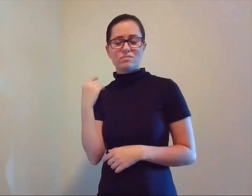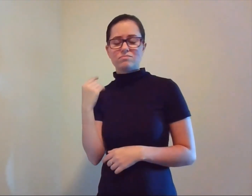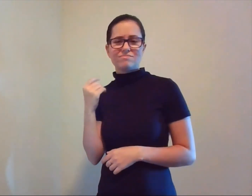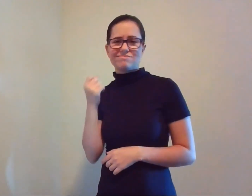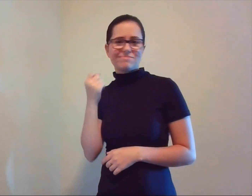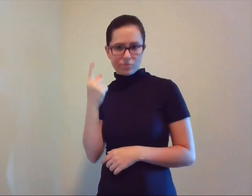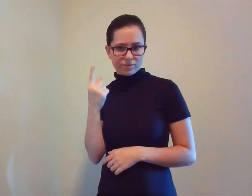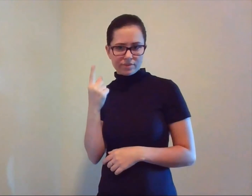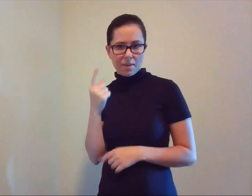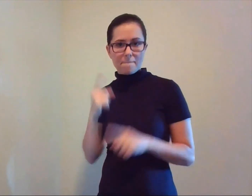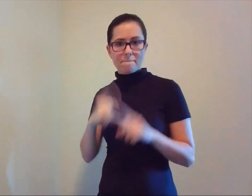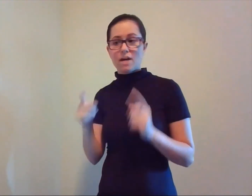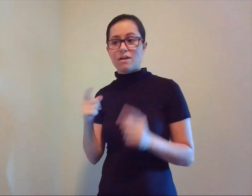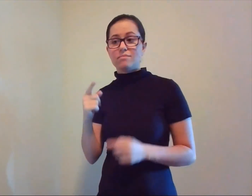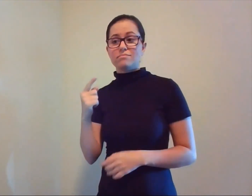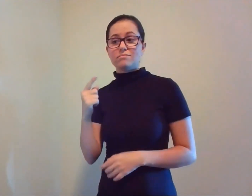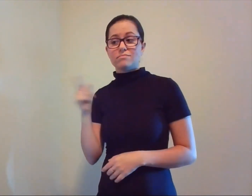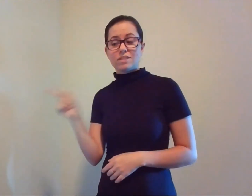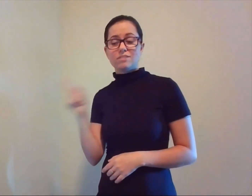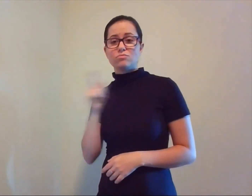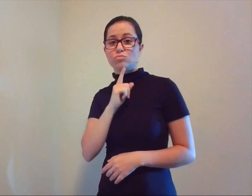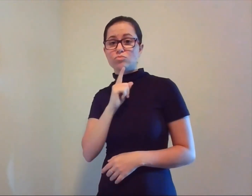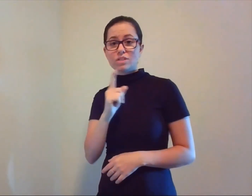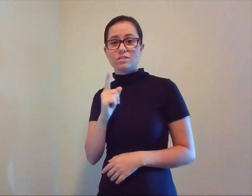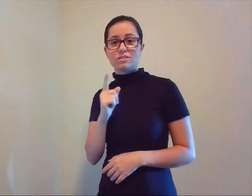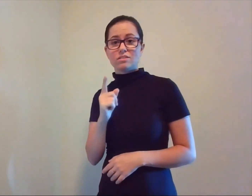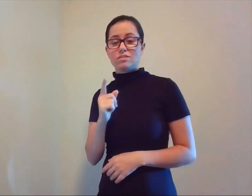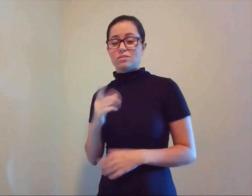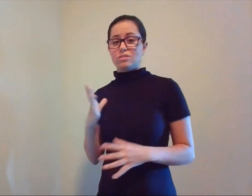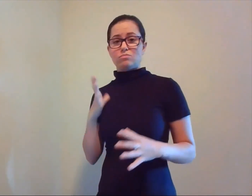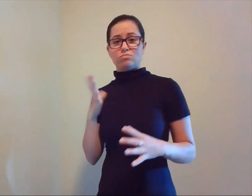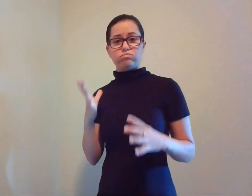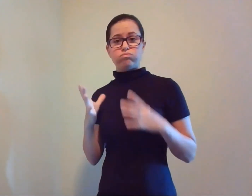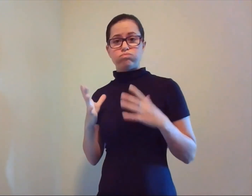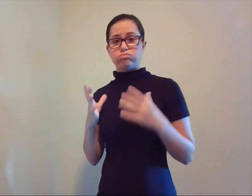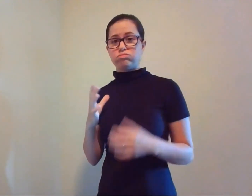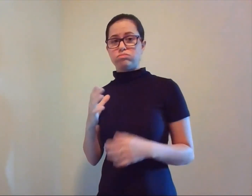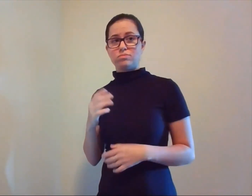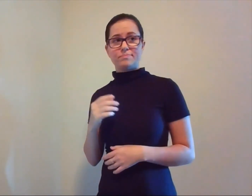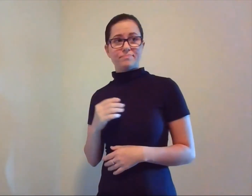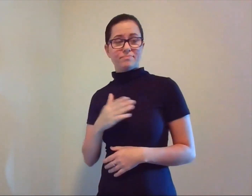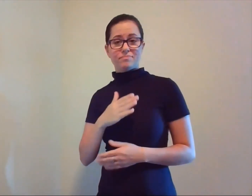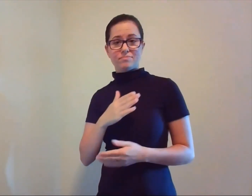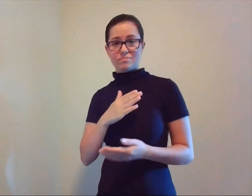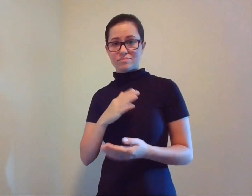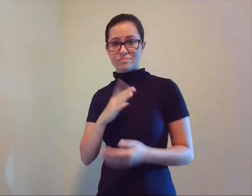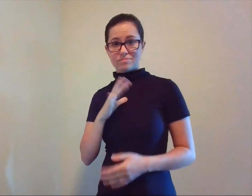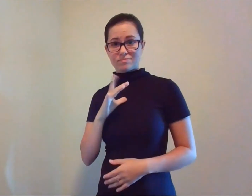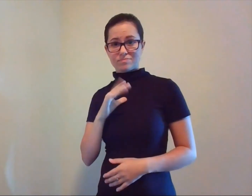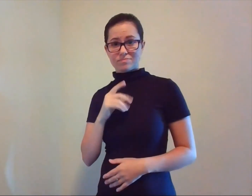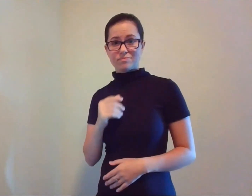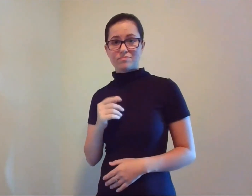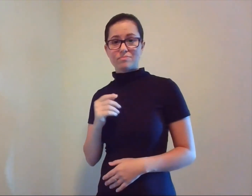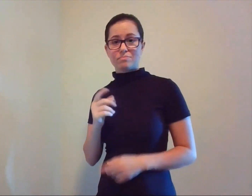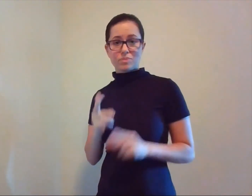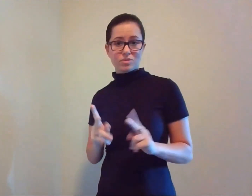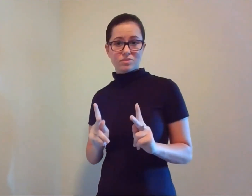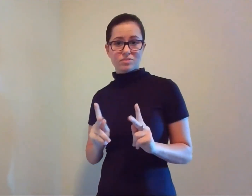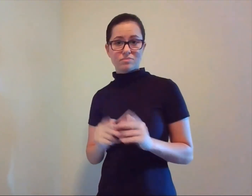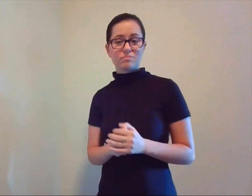things to Jesse? Every time I saw him, because Jesse got so annoyed, I started leaning into him. I said, I would be